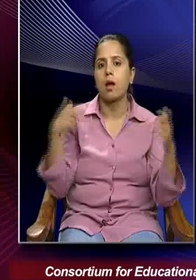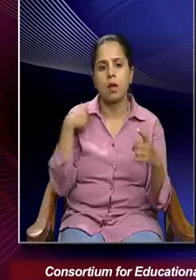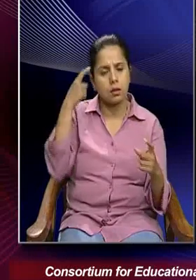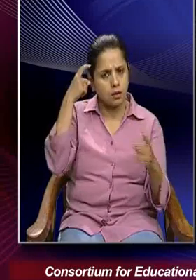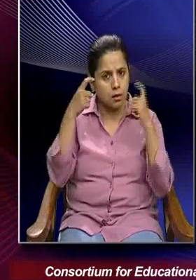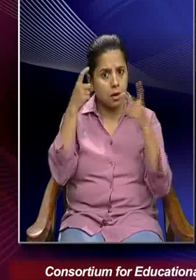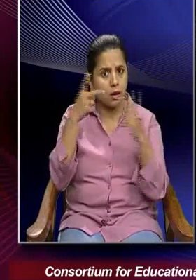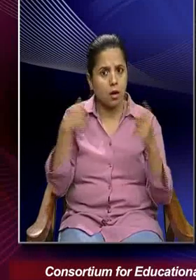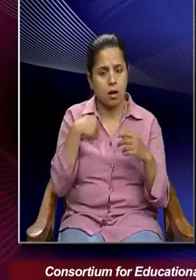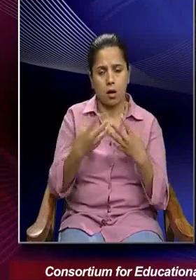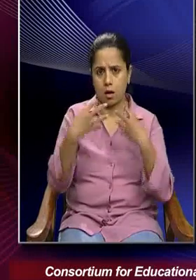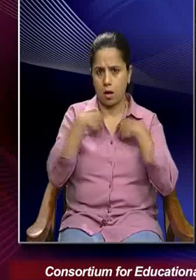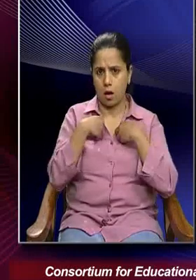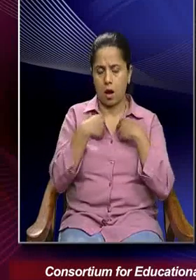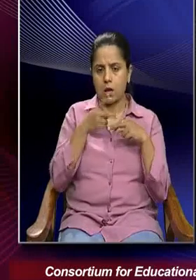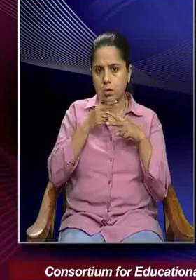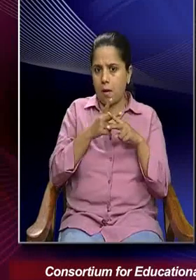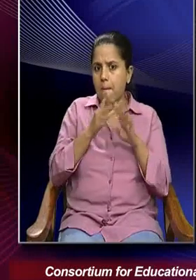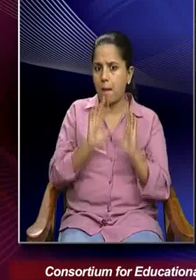consciousness and inner stillness.